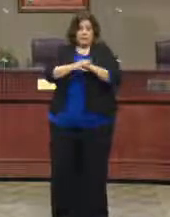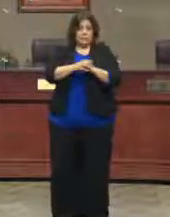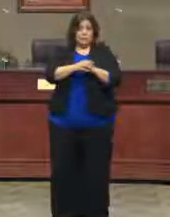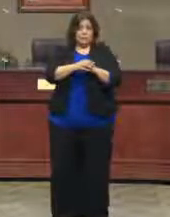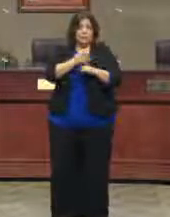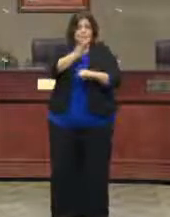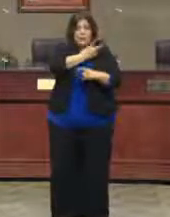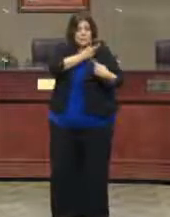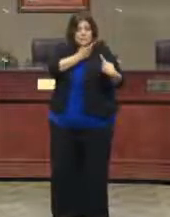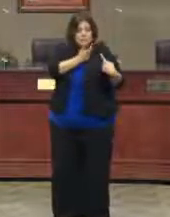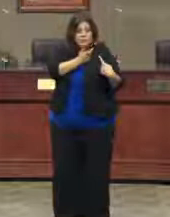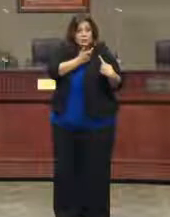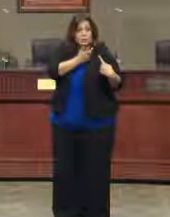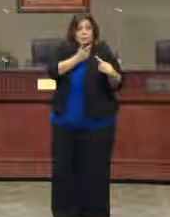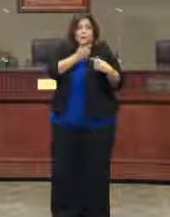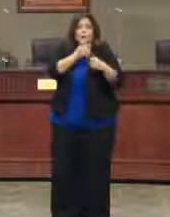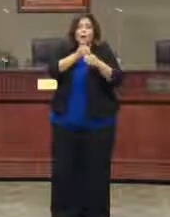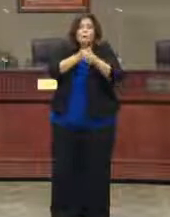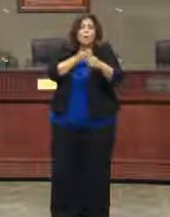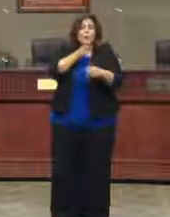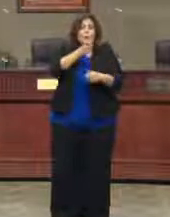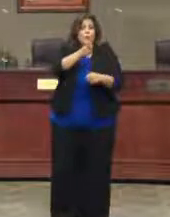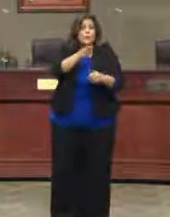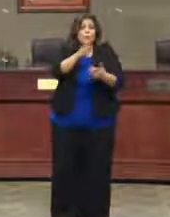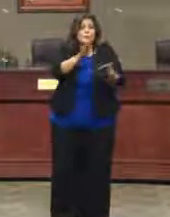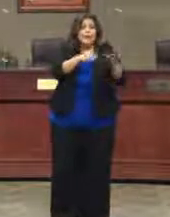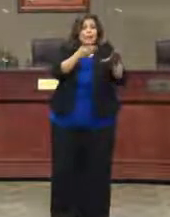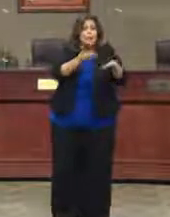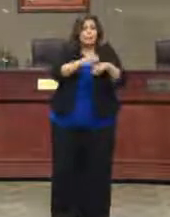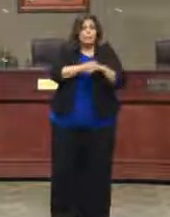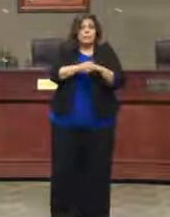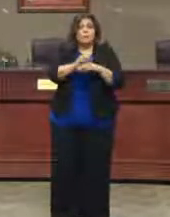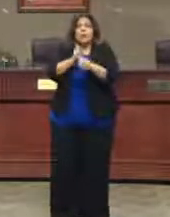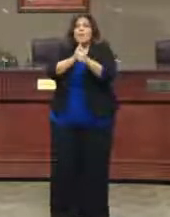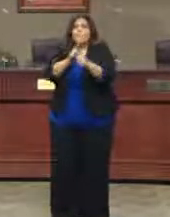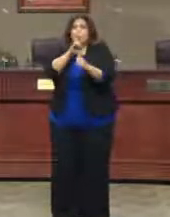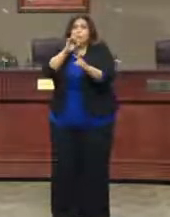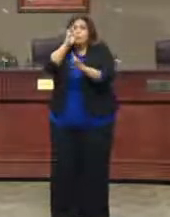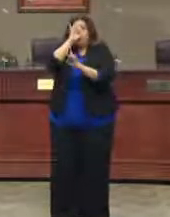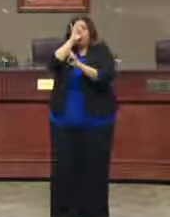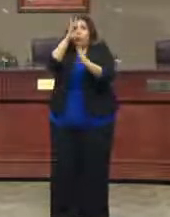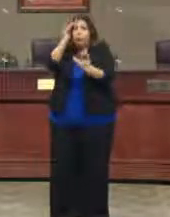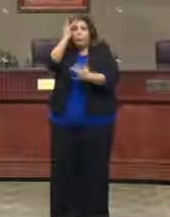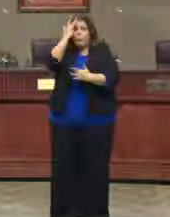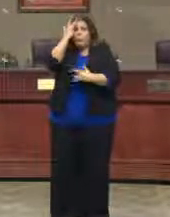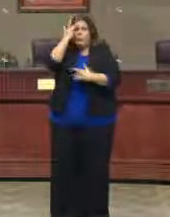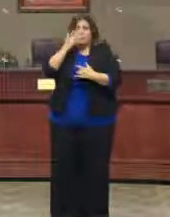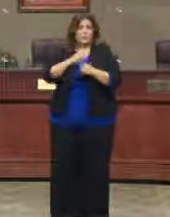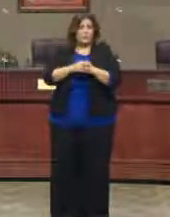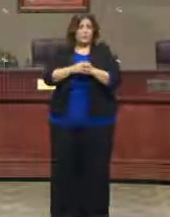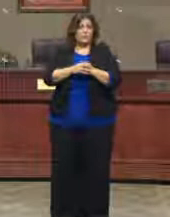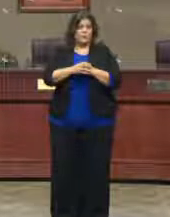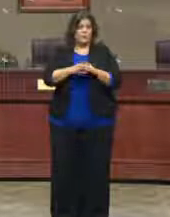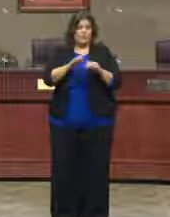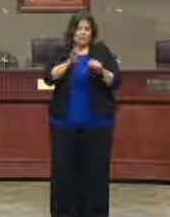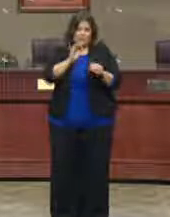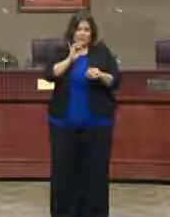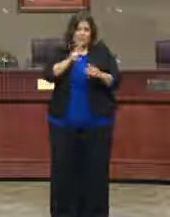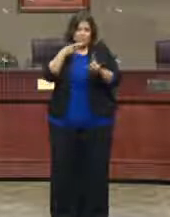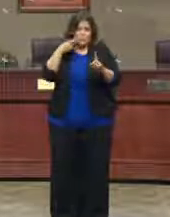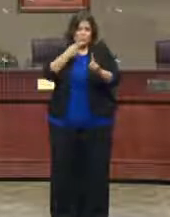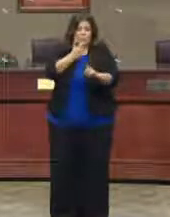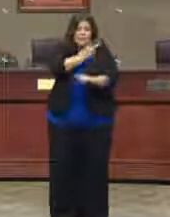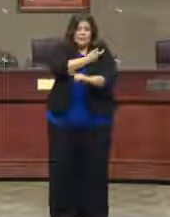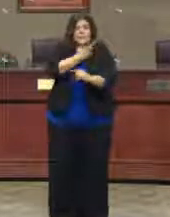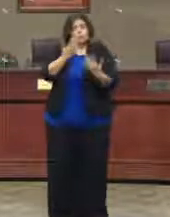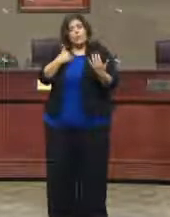or from getting really, really ill from this disease. With regard to the variants, another data that I'm going to show you right